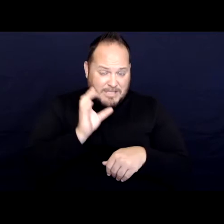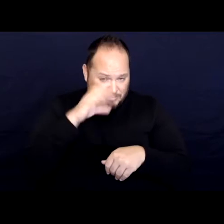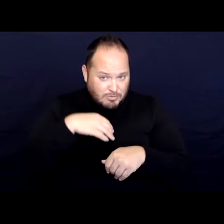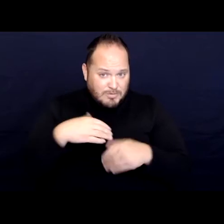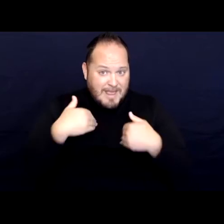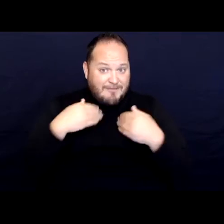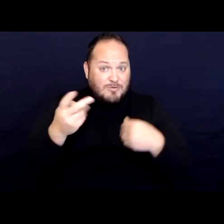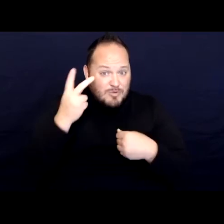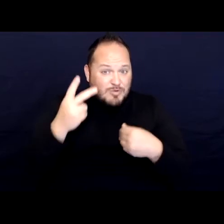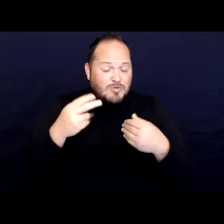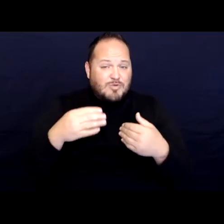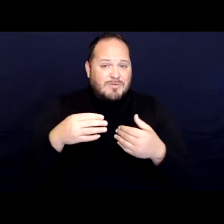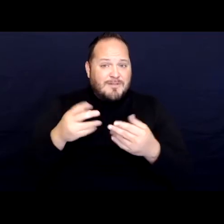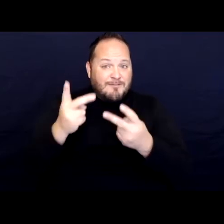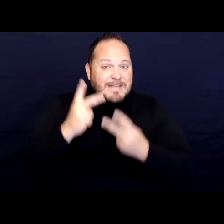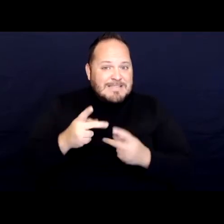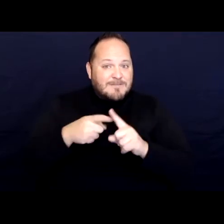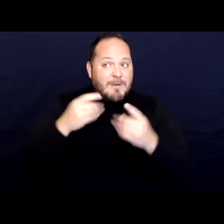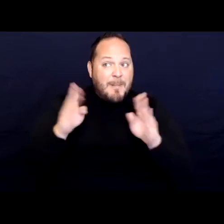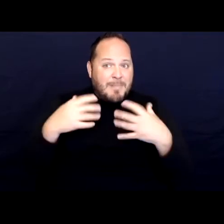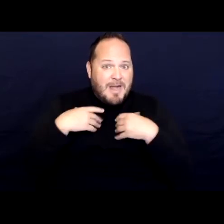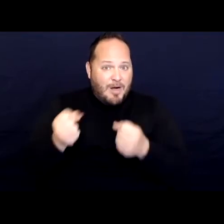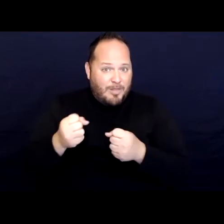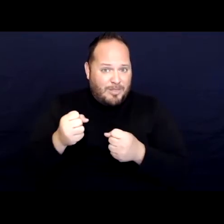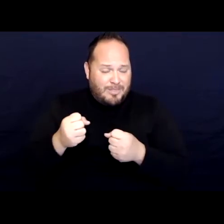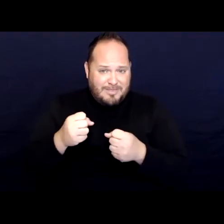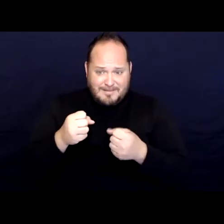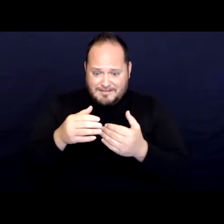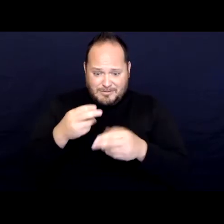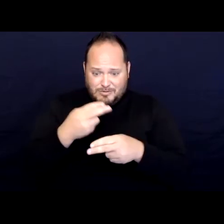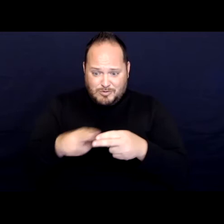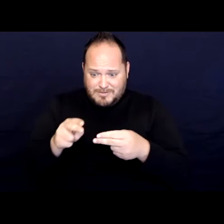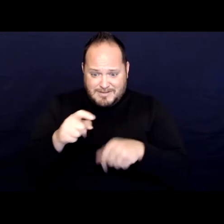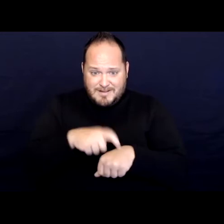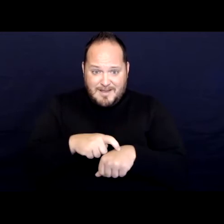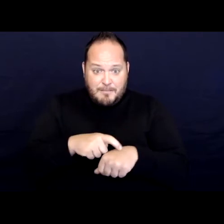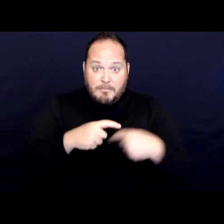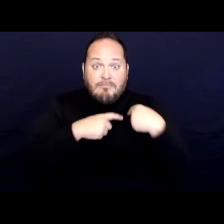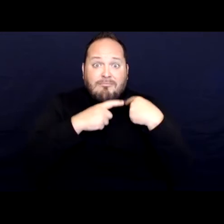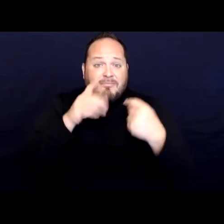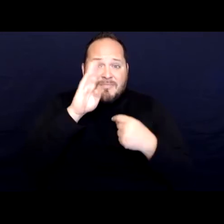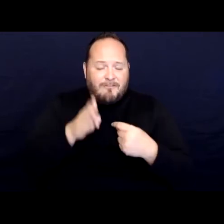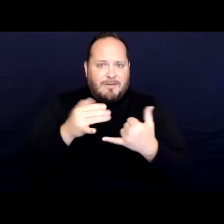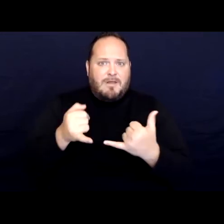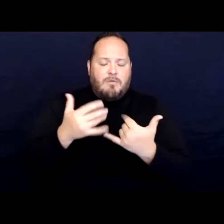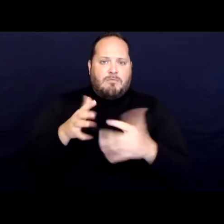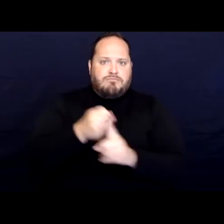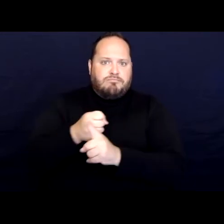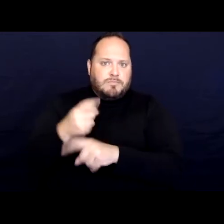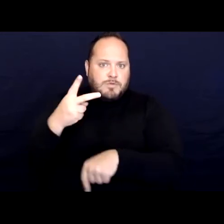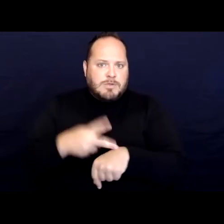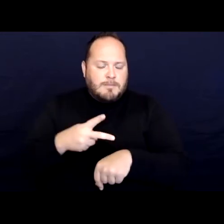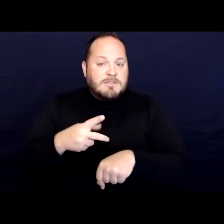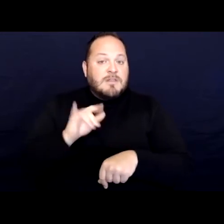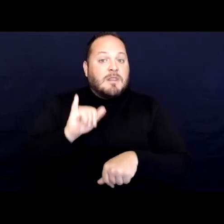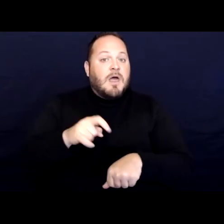had never had them previously, and I was concerned because by this time we